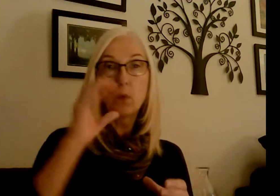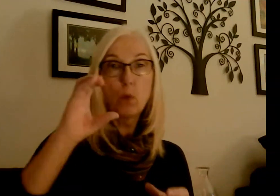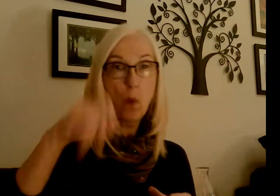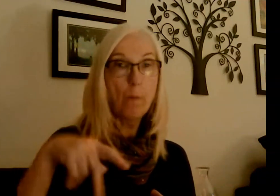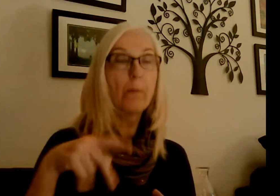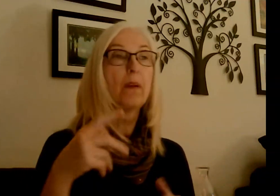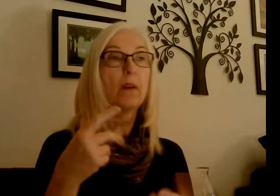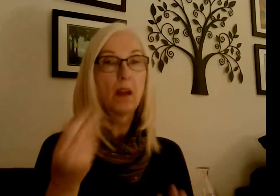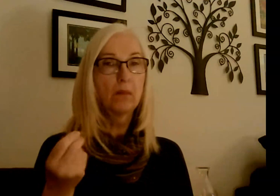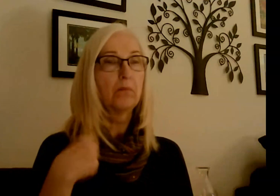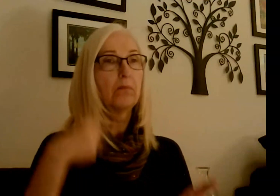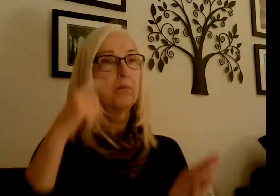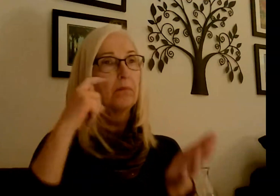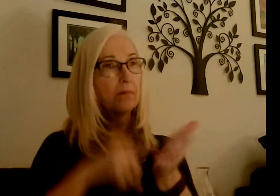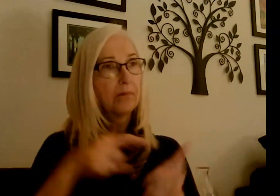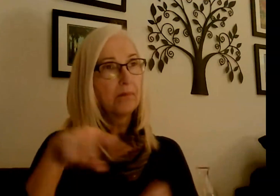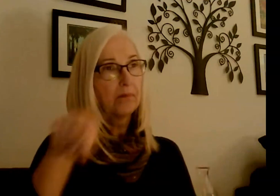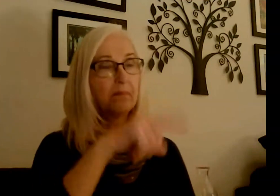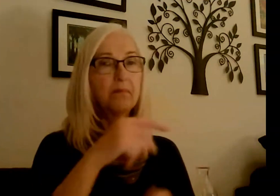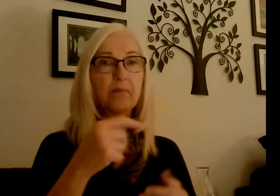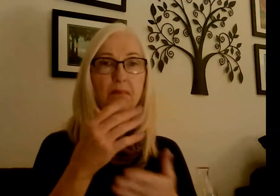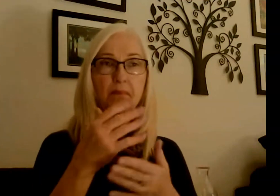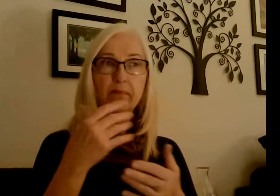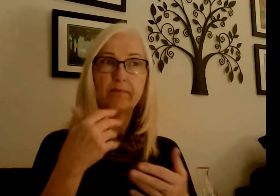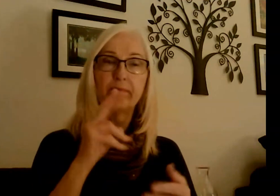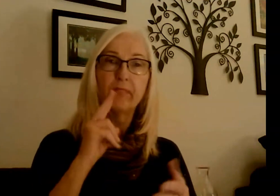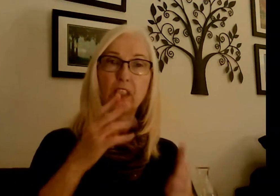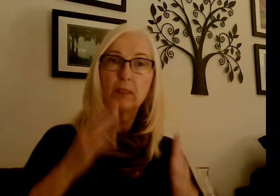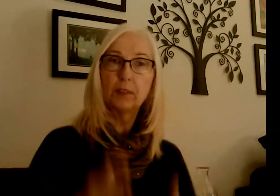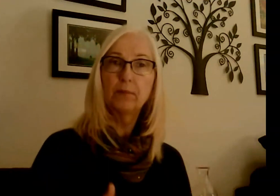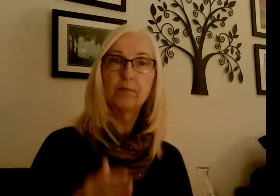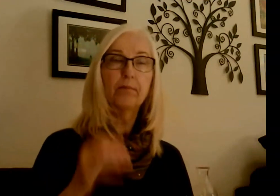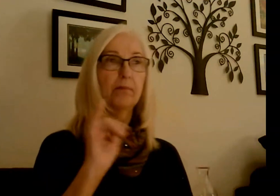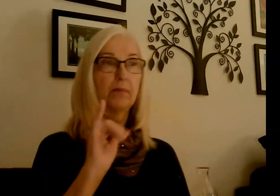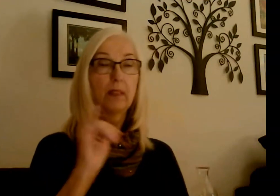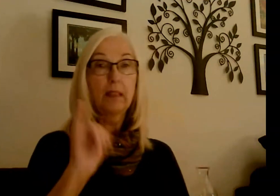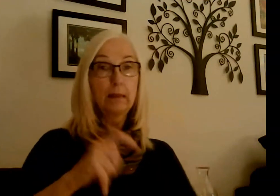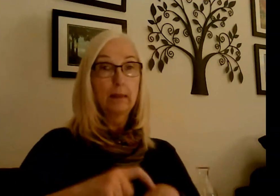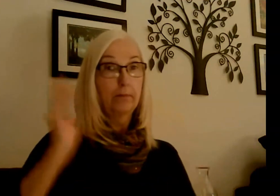At the time, there were many people who were telling me